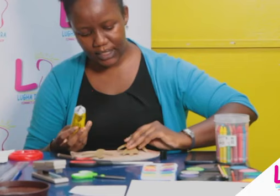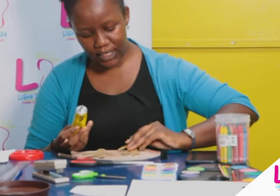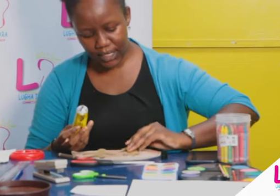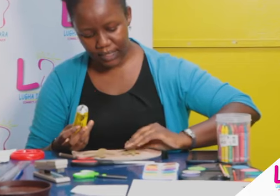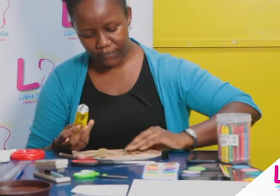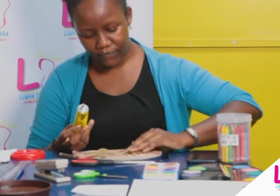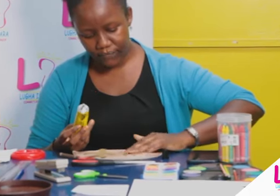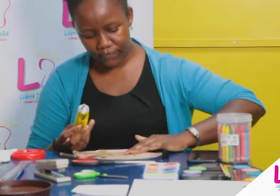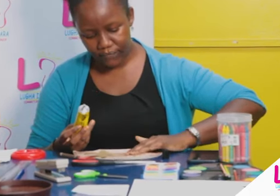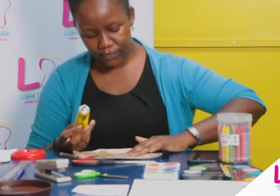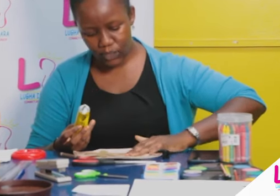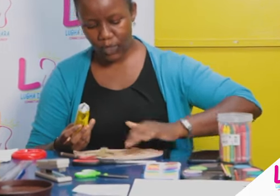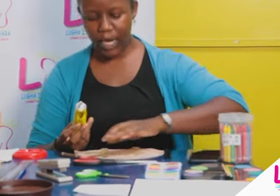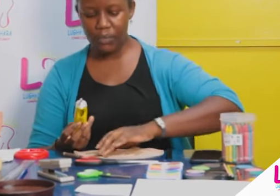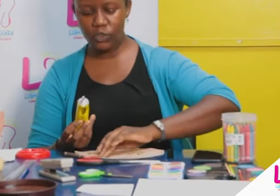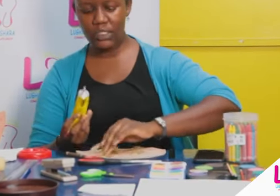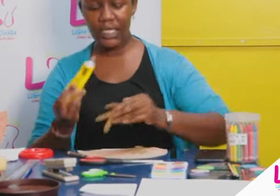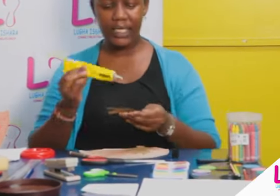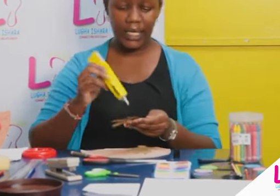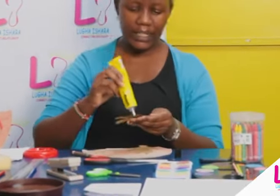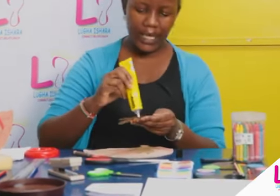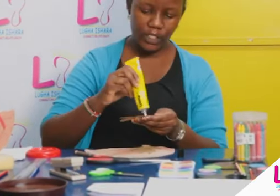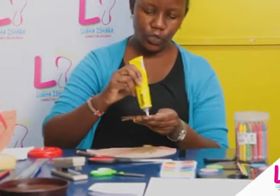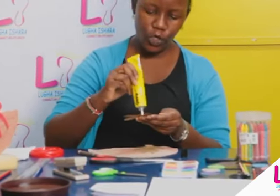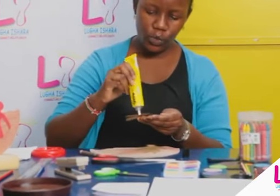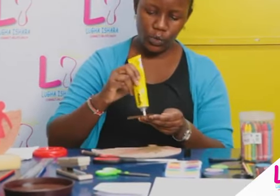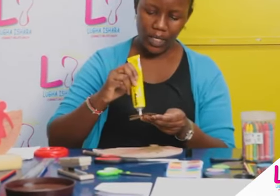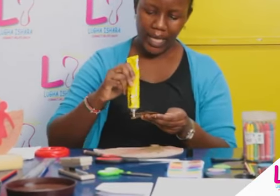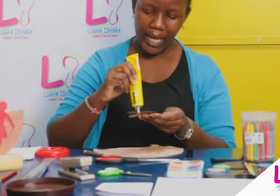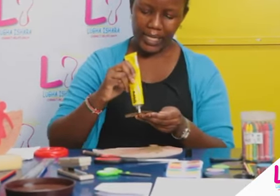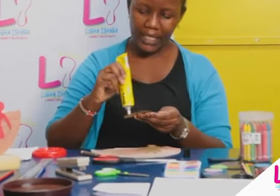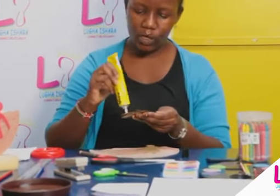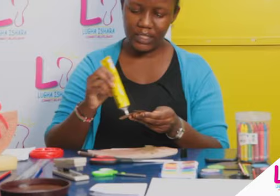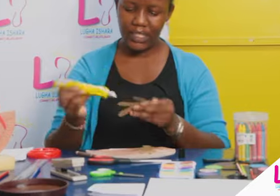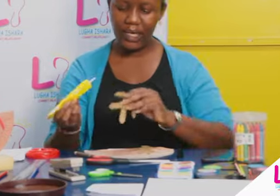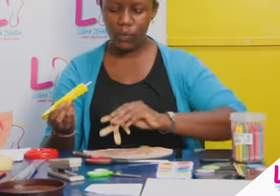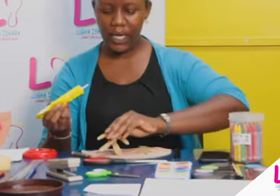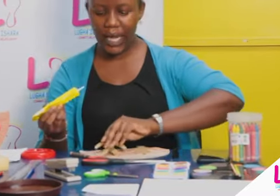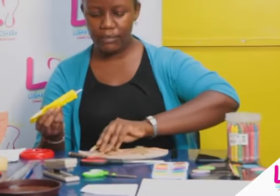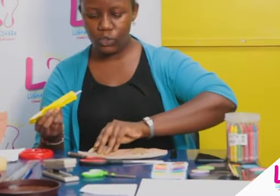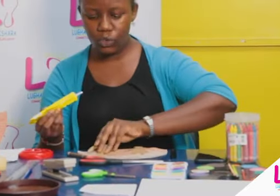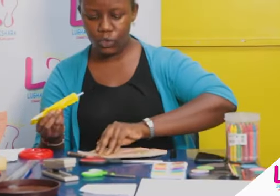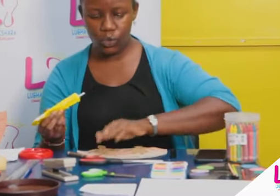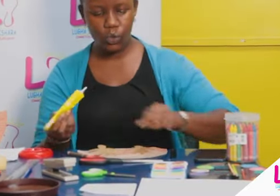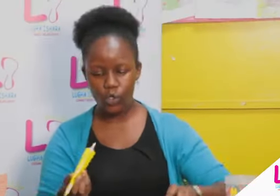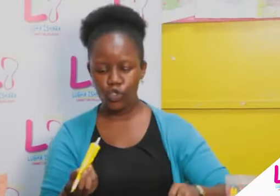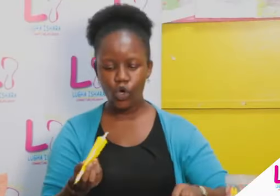stick. So allow me to stick and then show you. And as I always say, when it comes to your